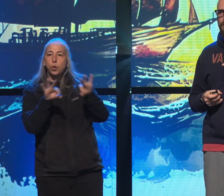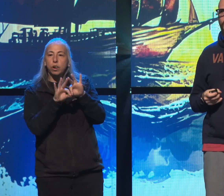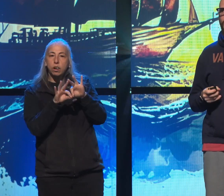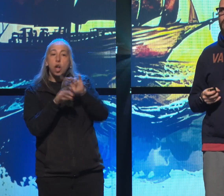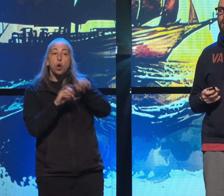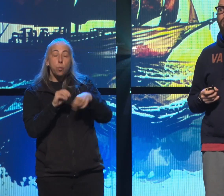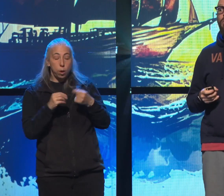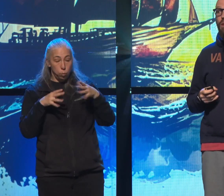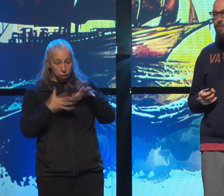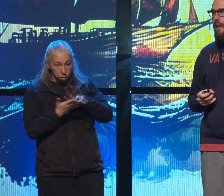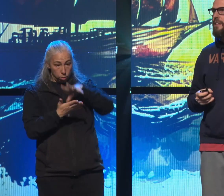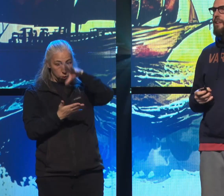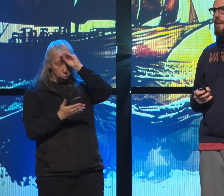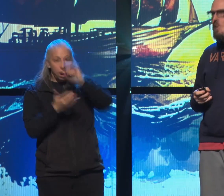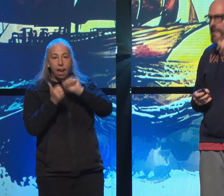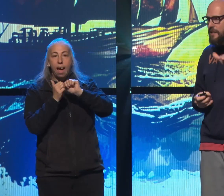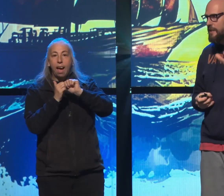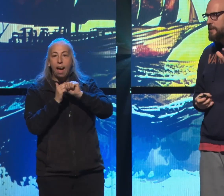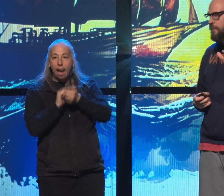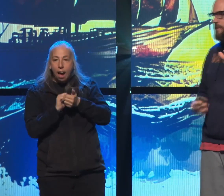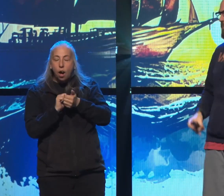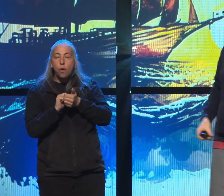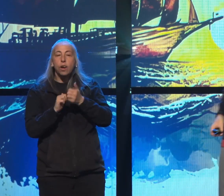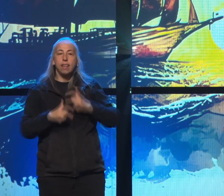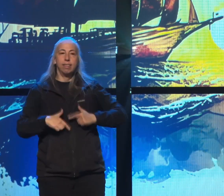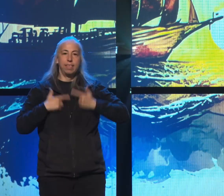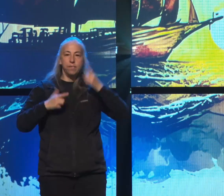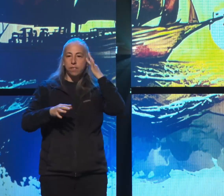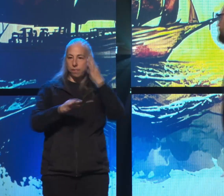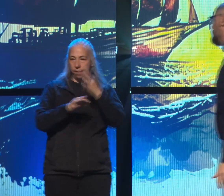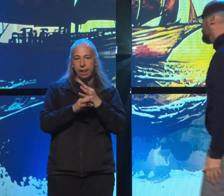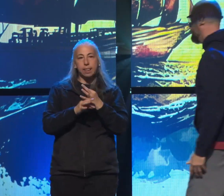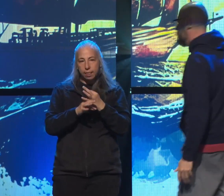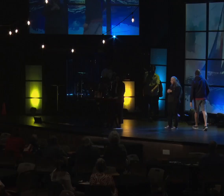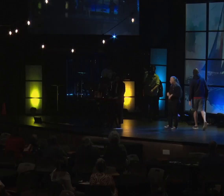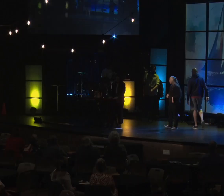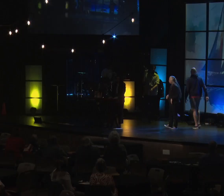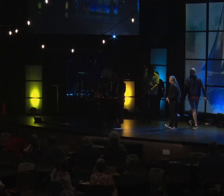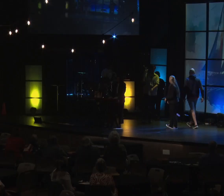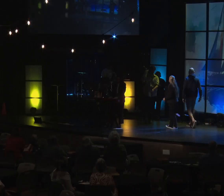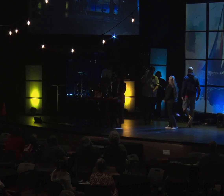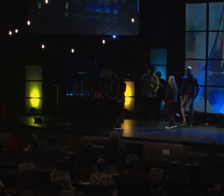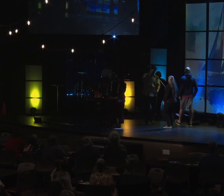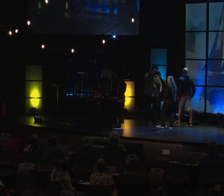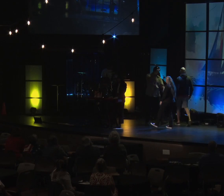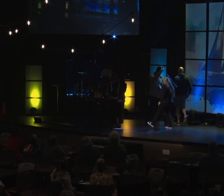do this and when we live with faith into this principle.